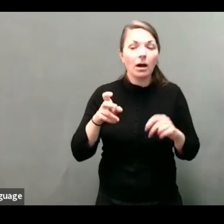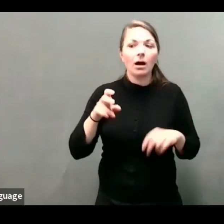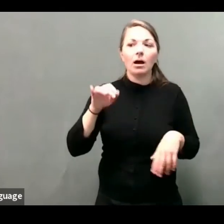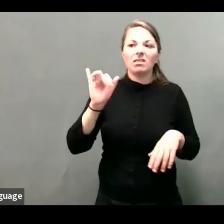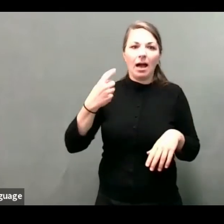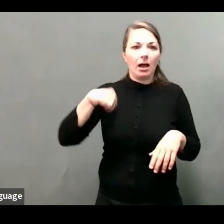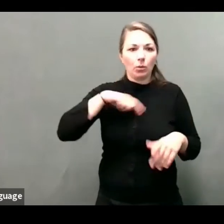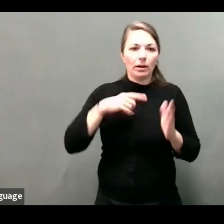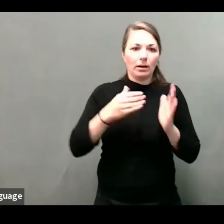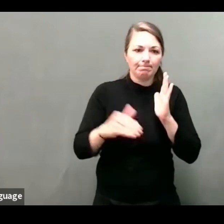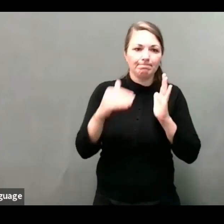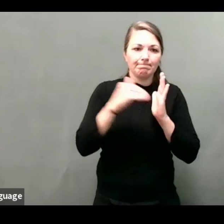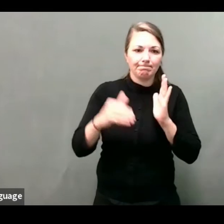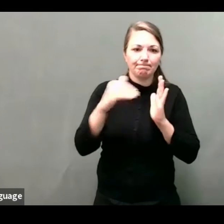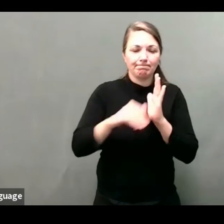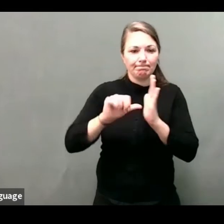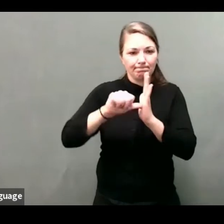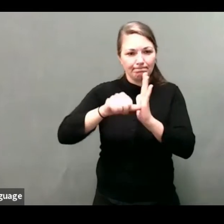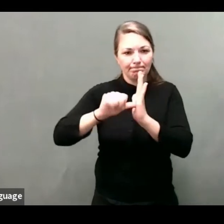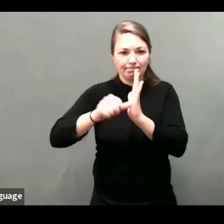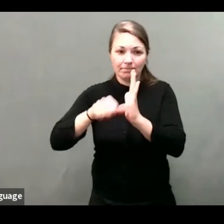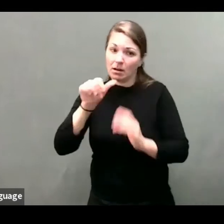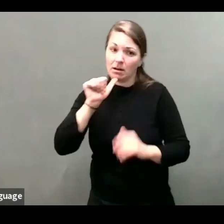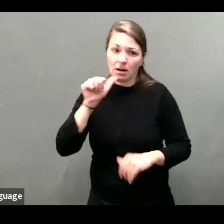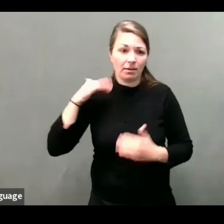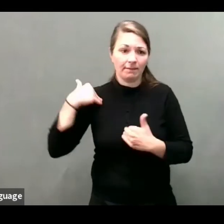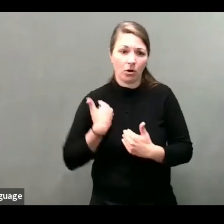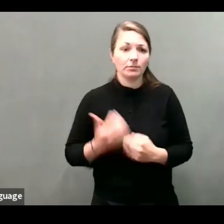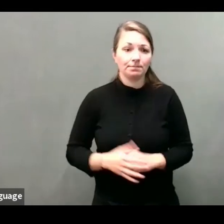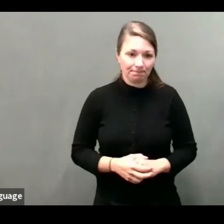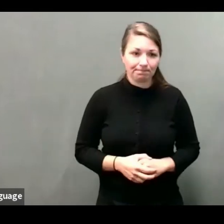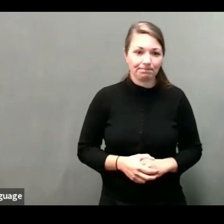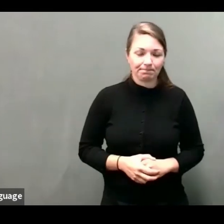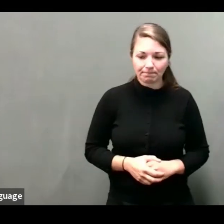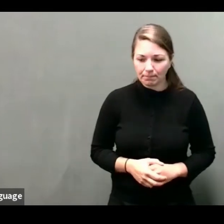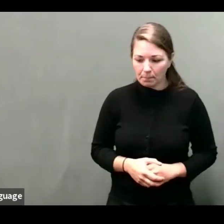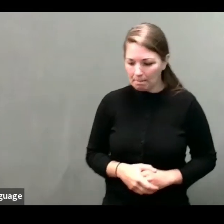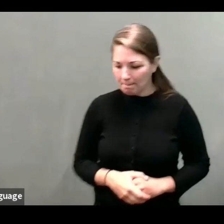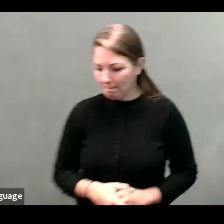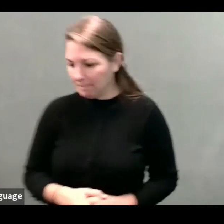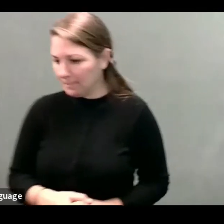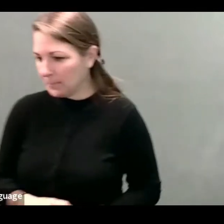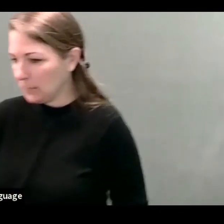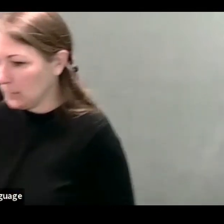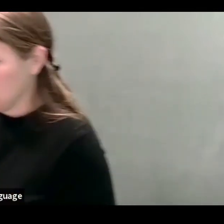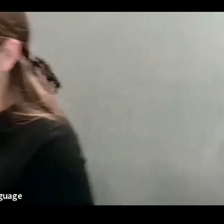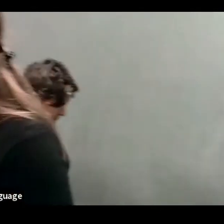keep getting that support after the exams happened.